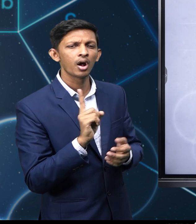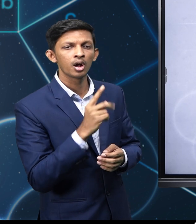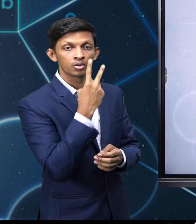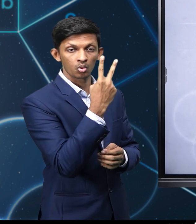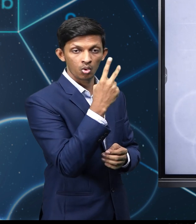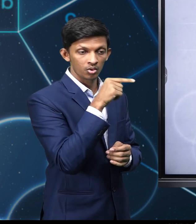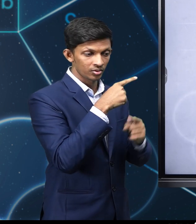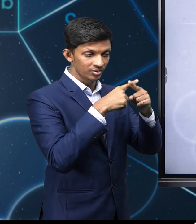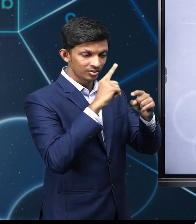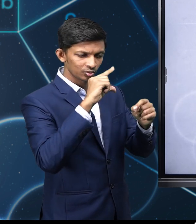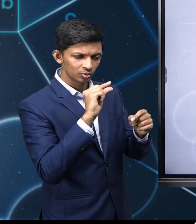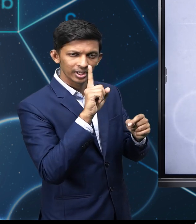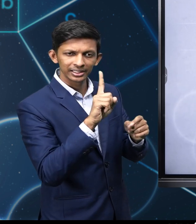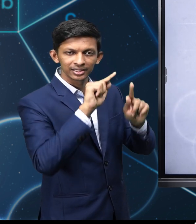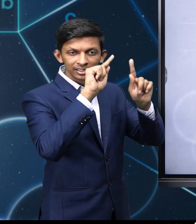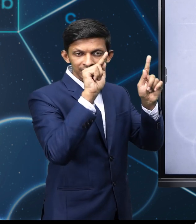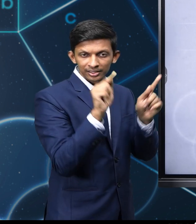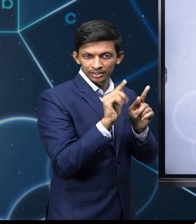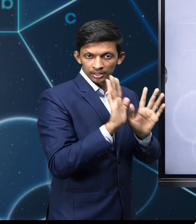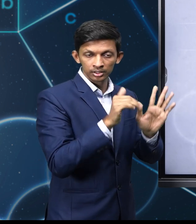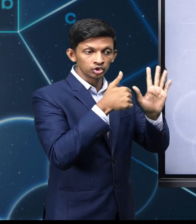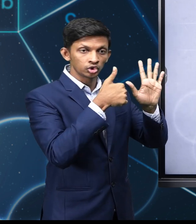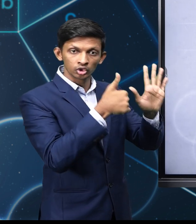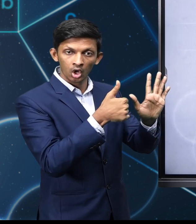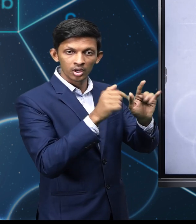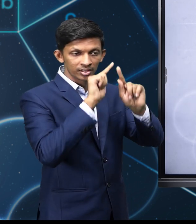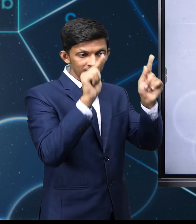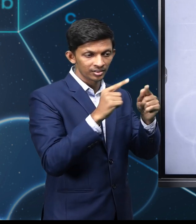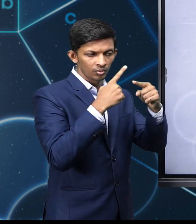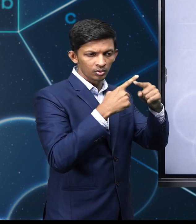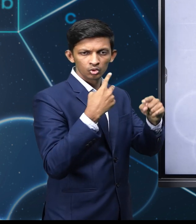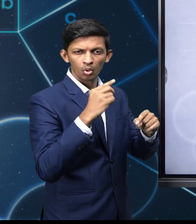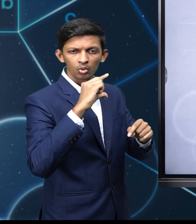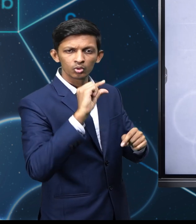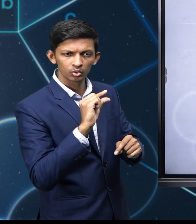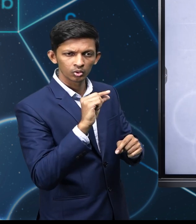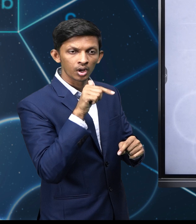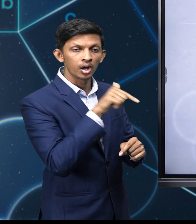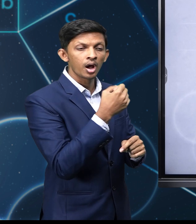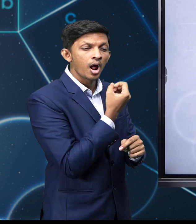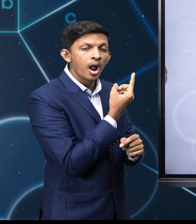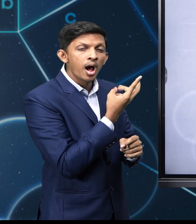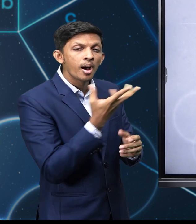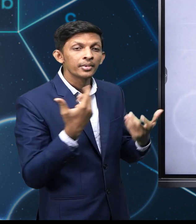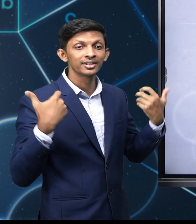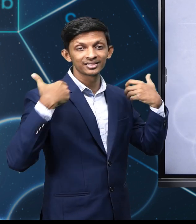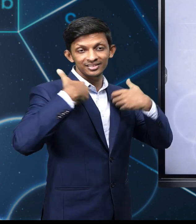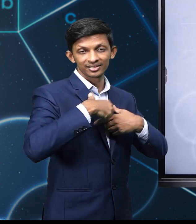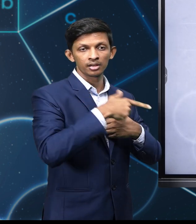2 of x1 and 6 of x2 are the number of shirts denoted as X and 1000 of y1 and